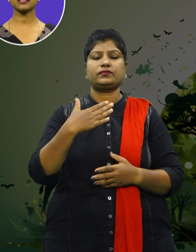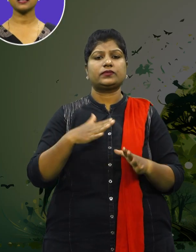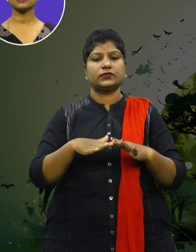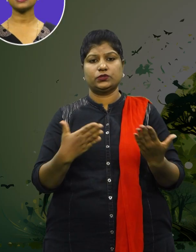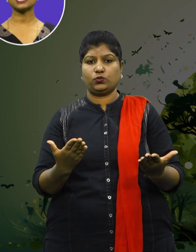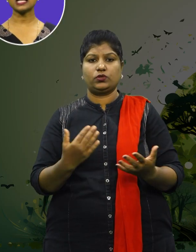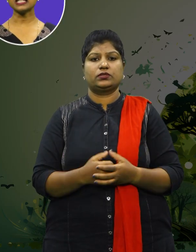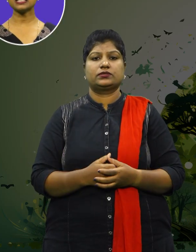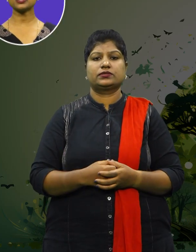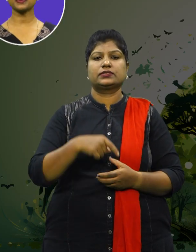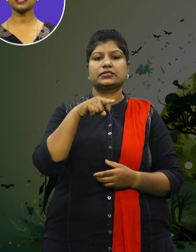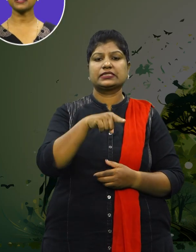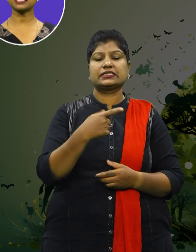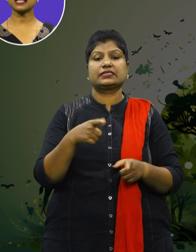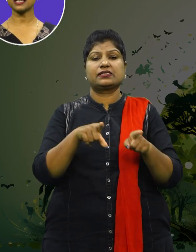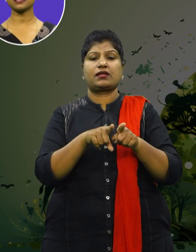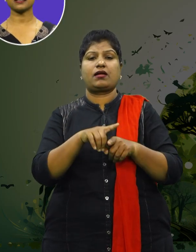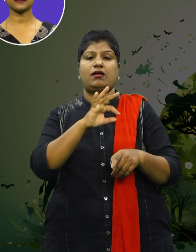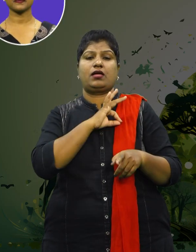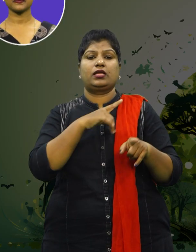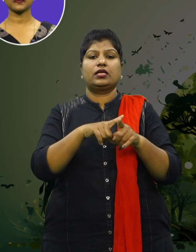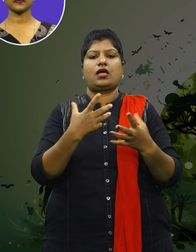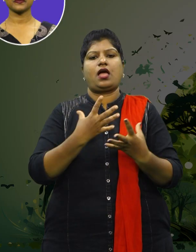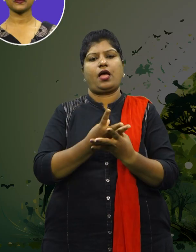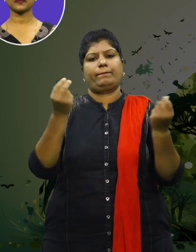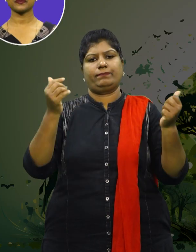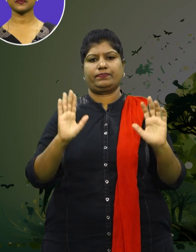Otherwise, they are likely to become extinct.